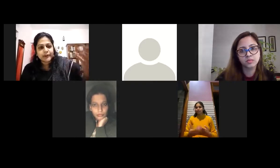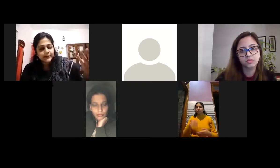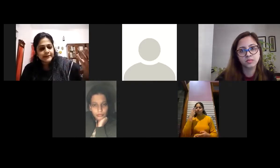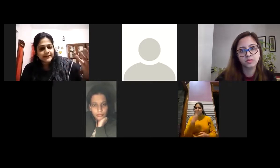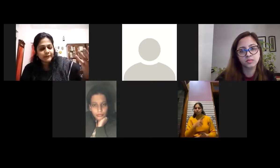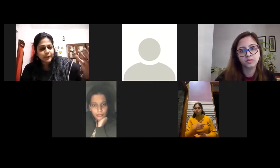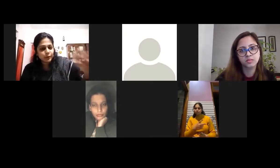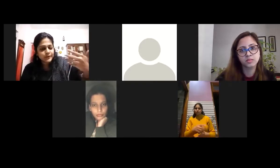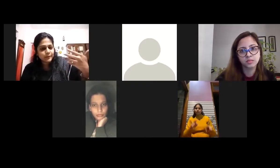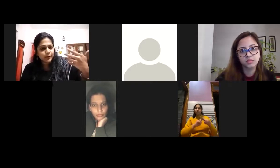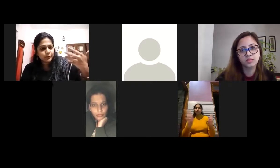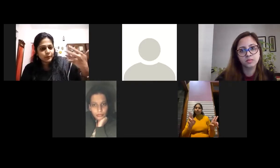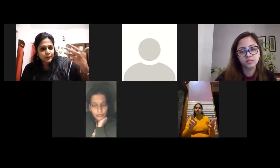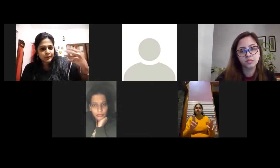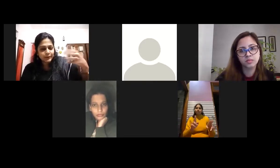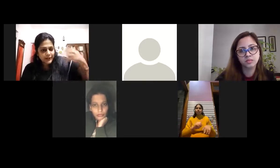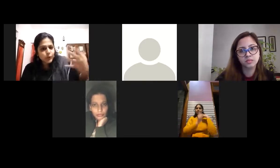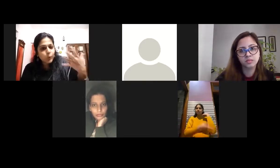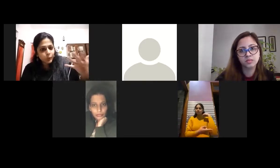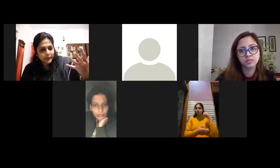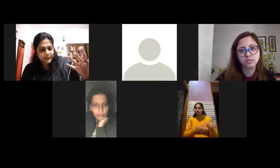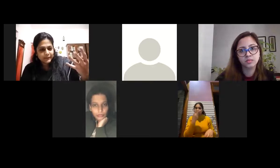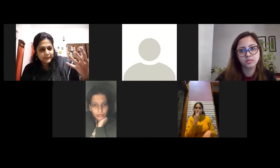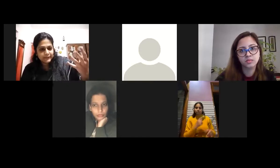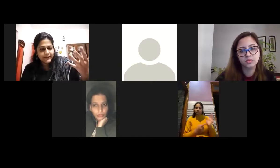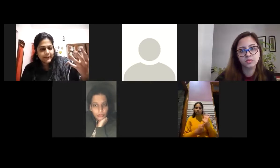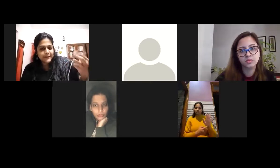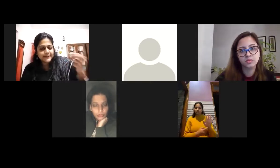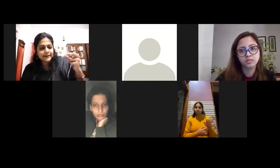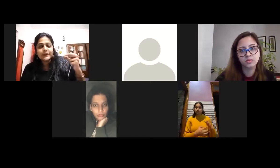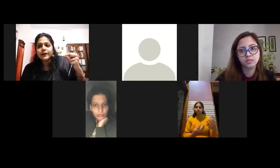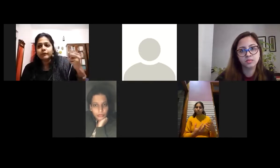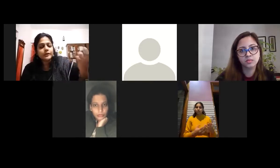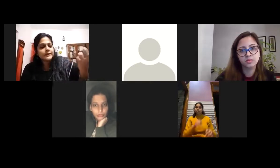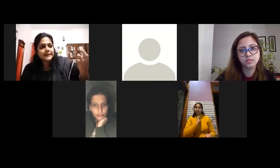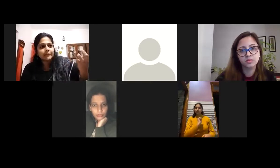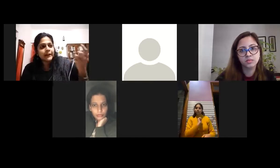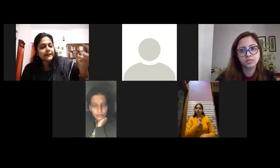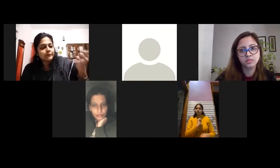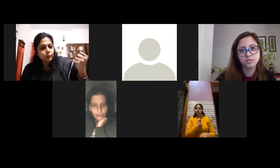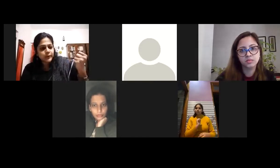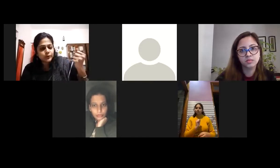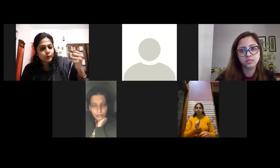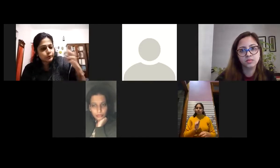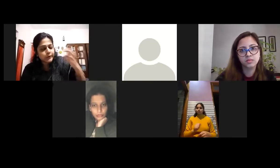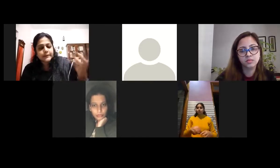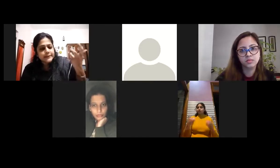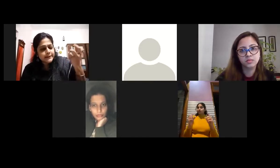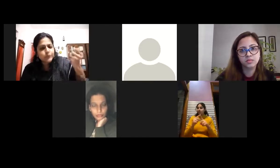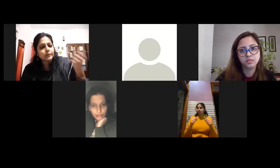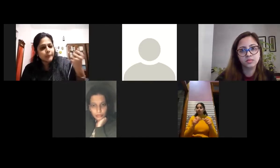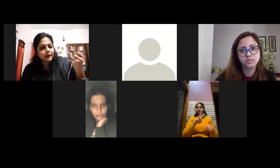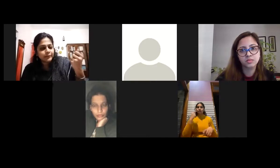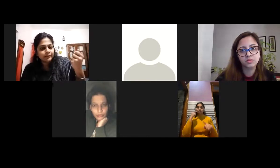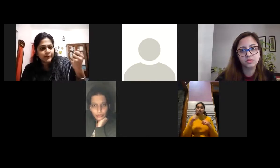the final scene where he talks about, his own incapacity. And of course, someone like David Bolt has gone on to read this scene